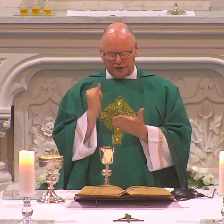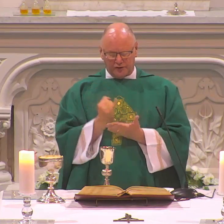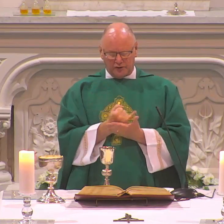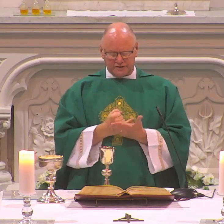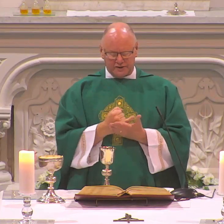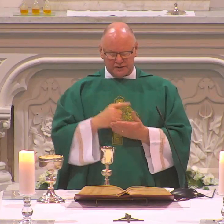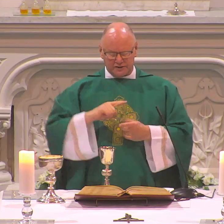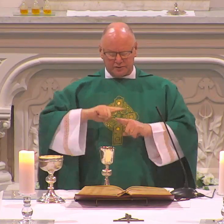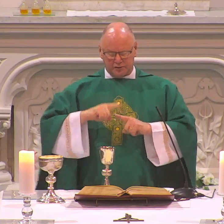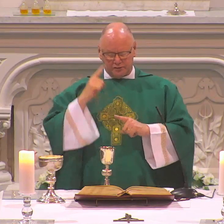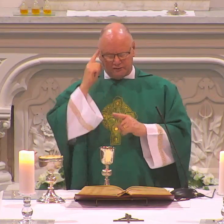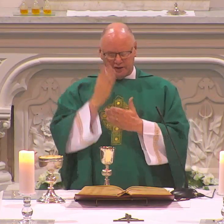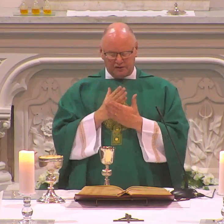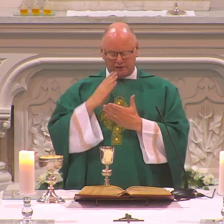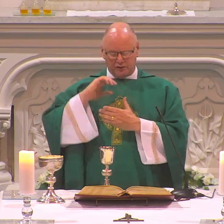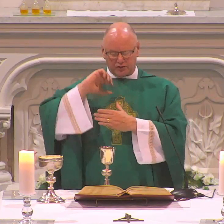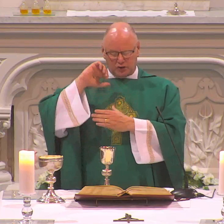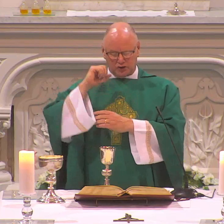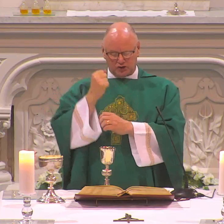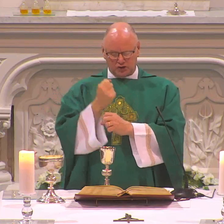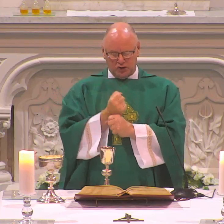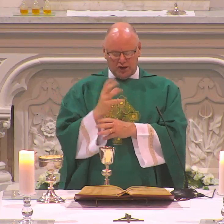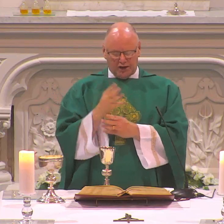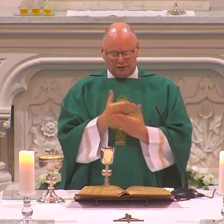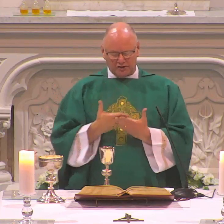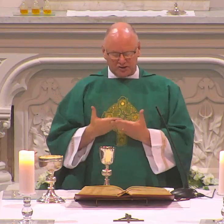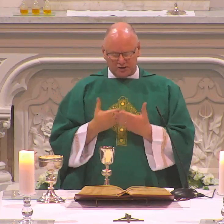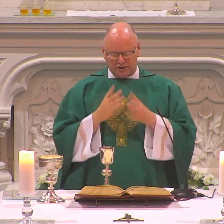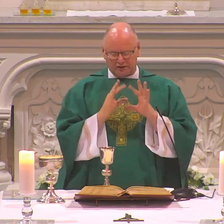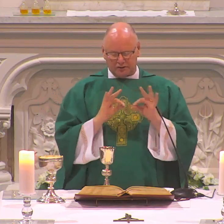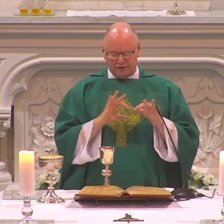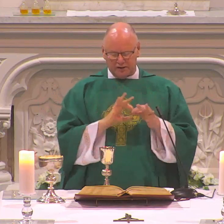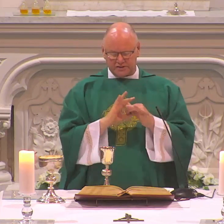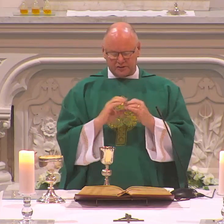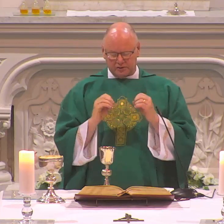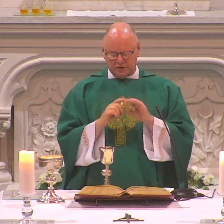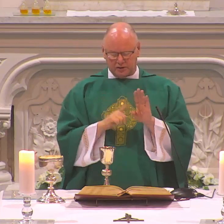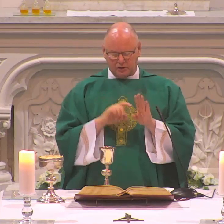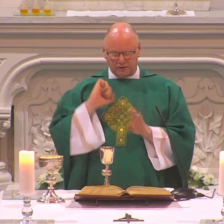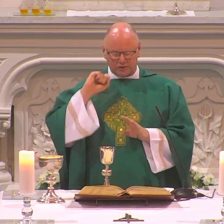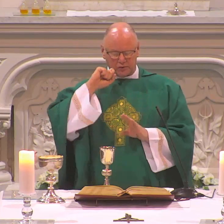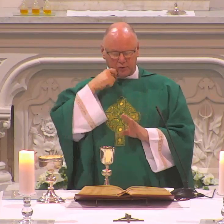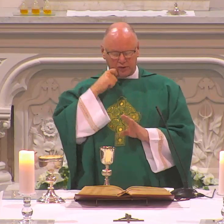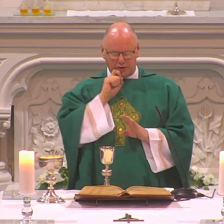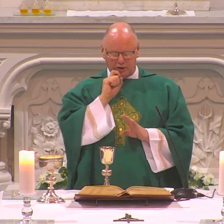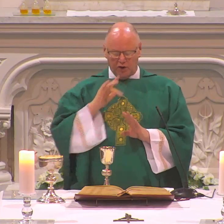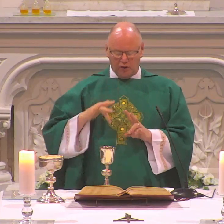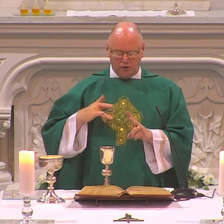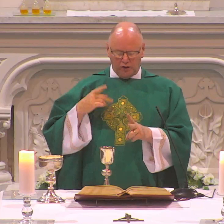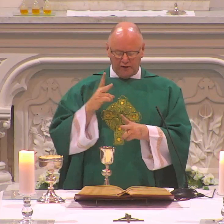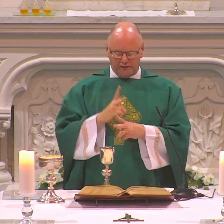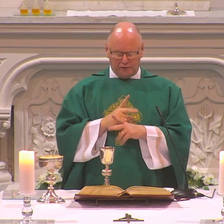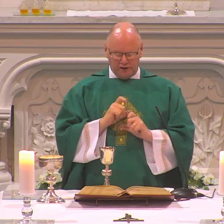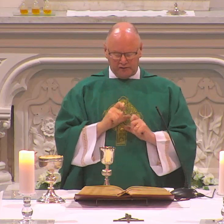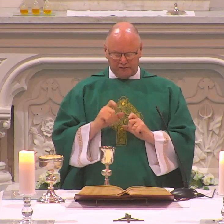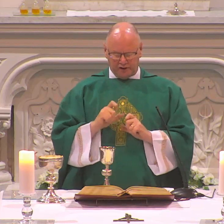not on our sins, but on the faith of your church, and graciously grant your peace and unity in accordance with your will, who